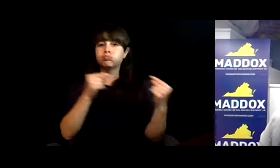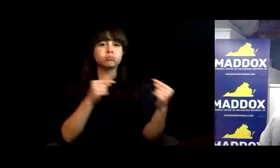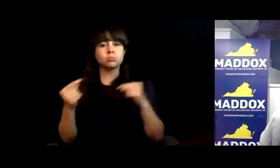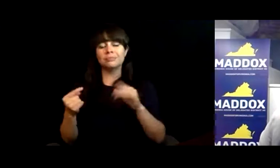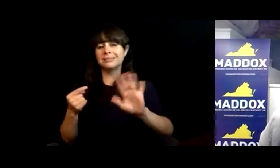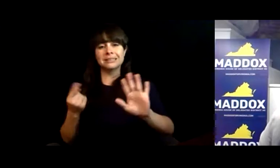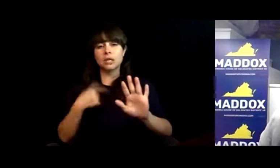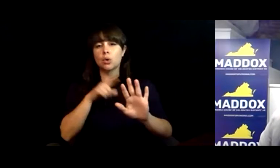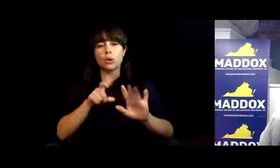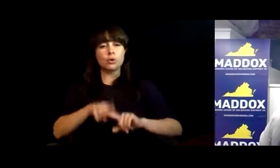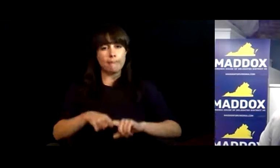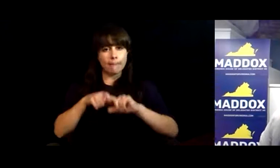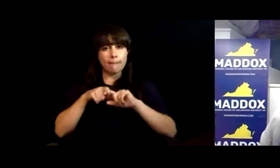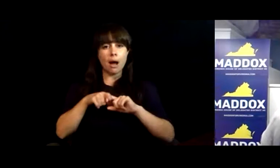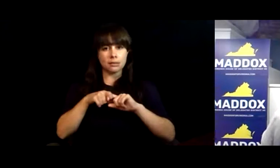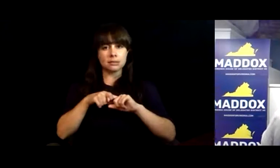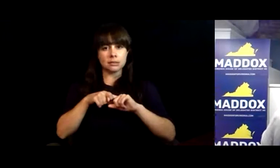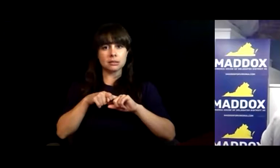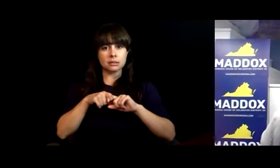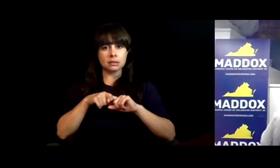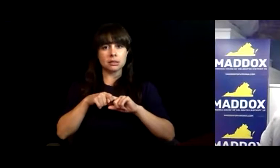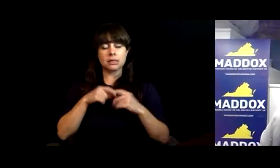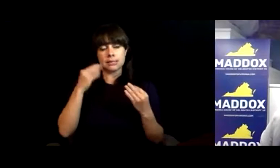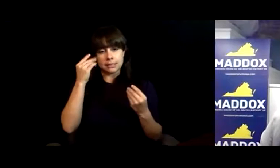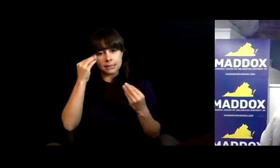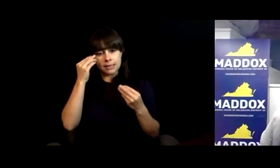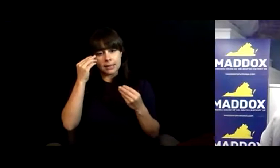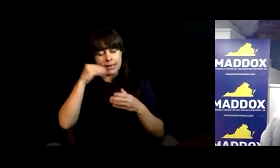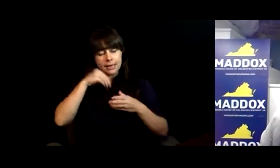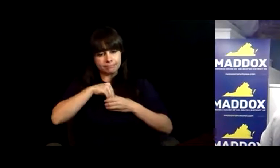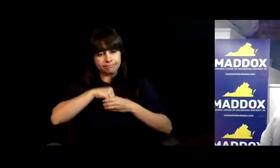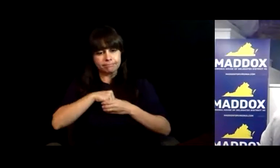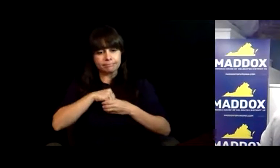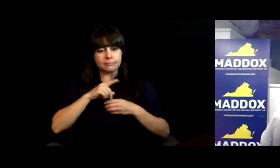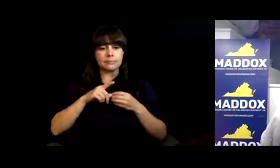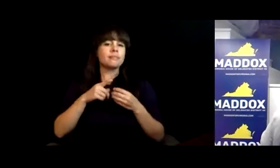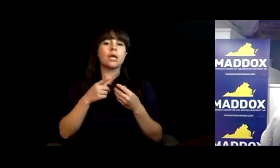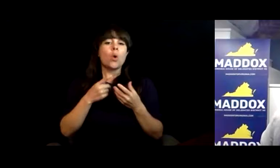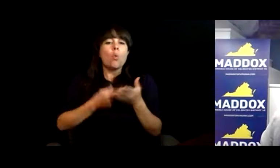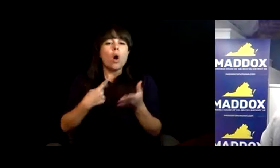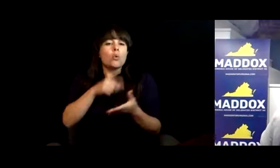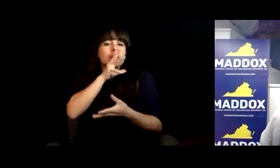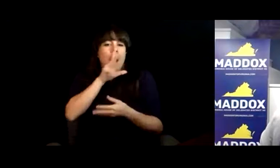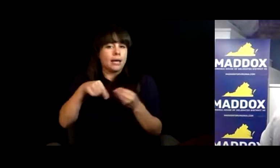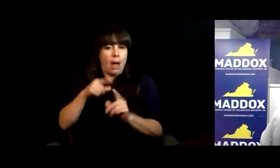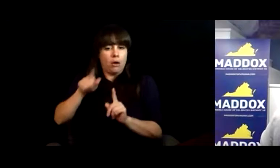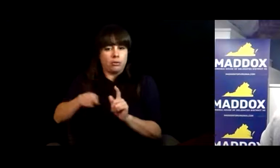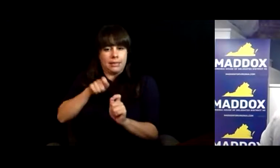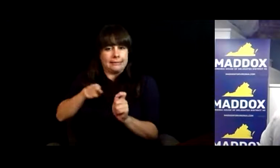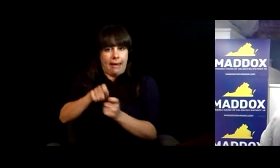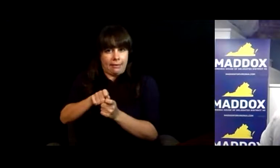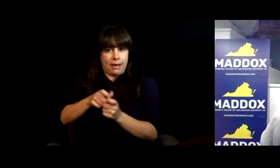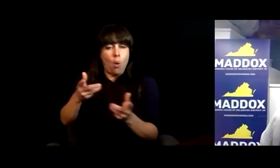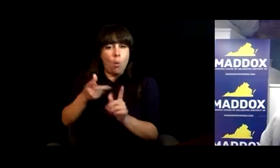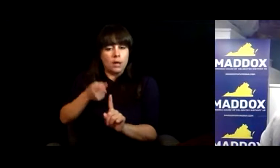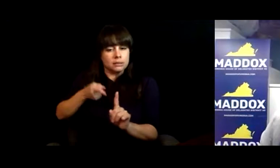a breath, take a knee, and really think deeply about what we're talking about here, because I don't think that we are